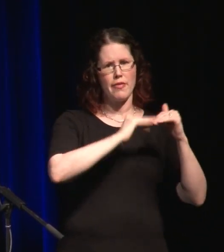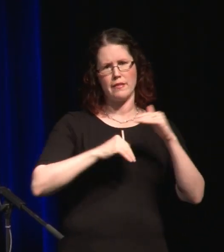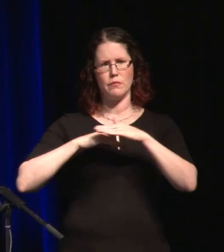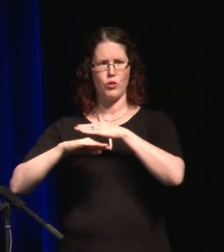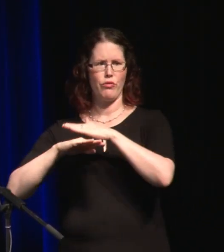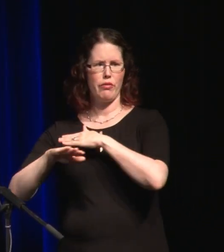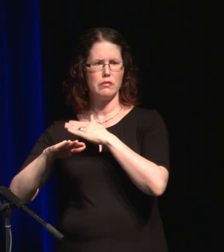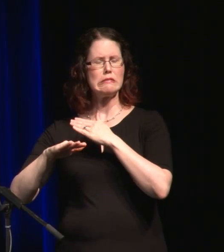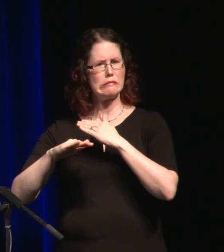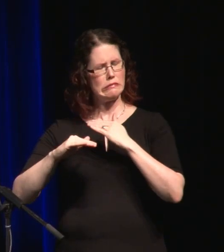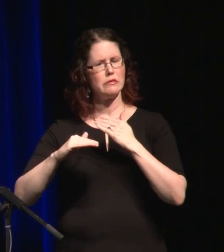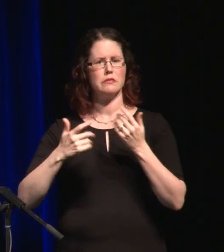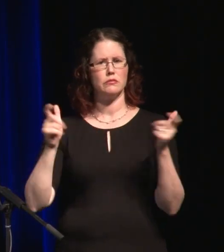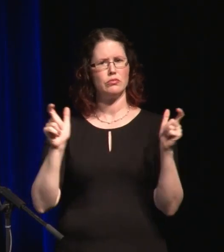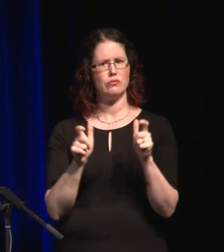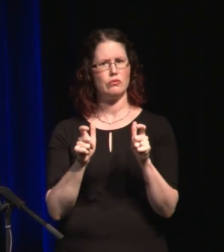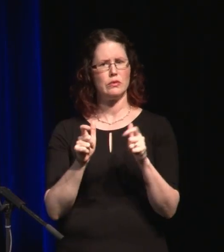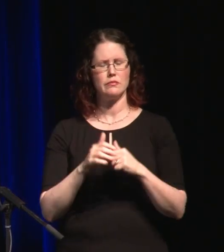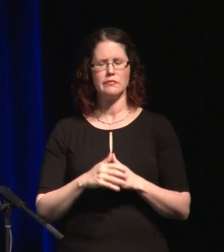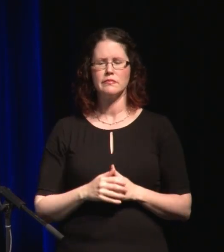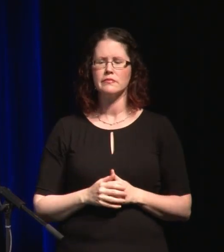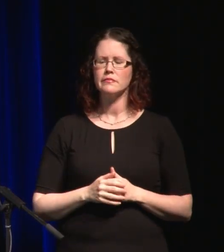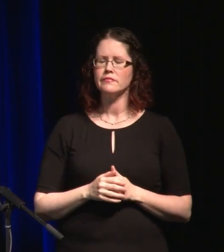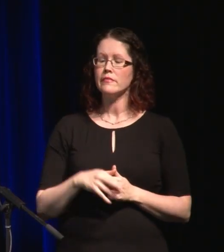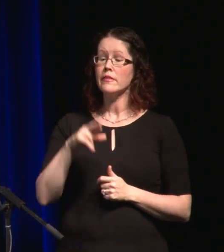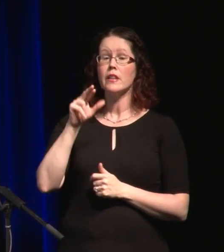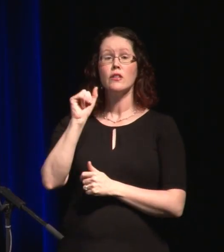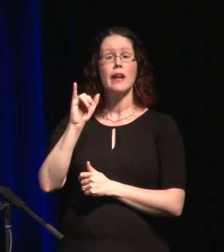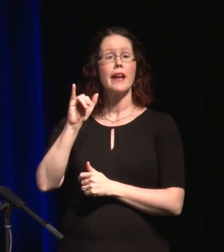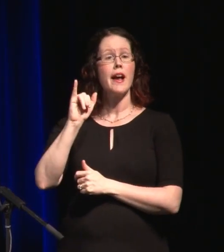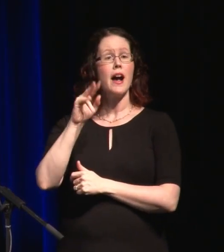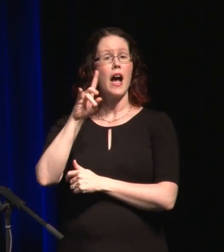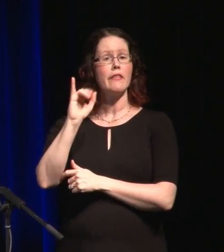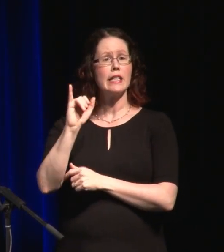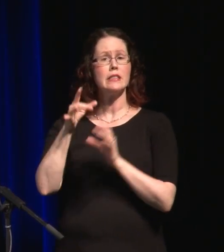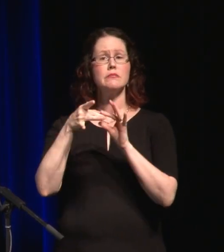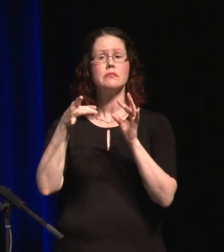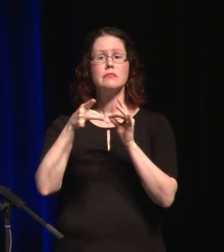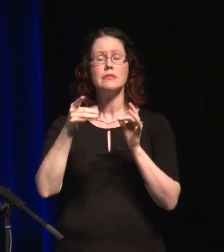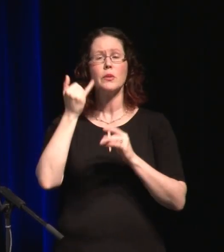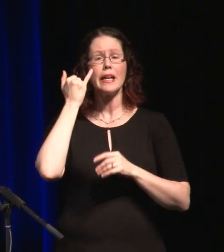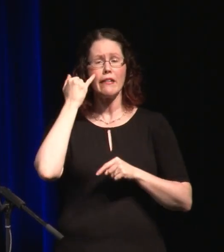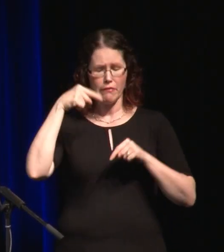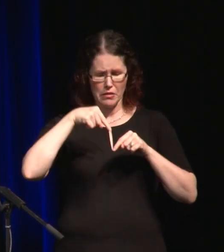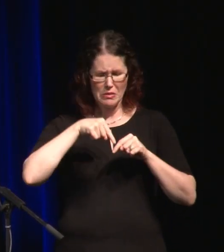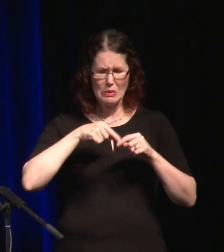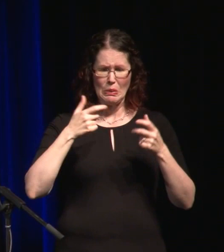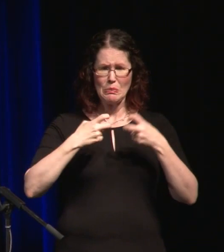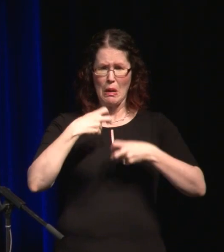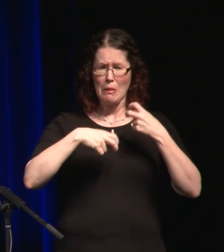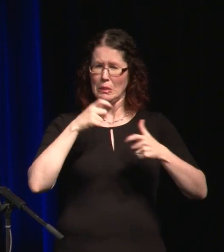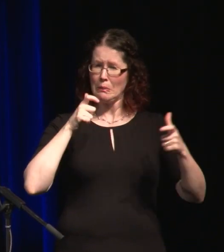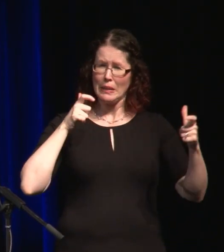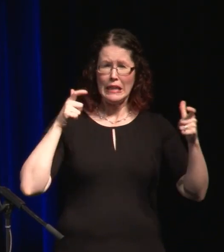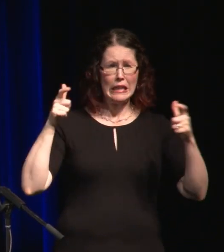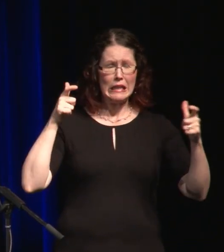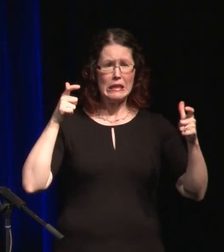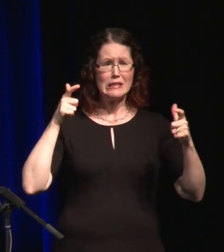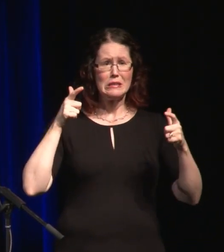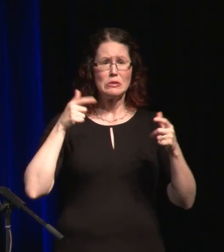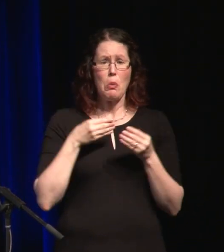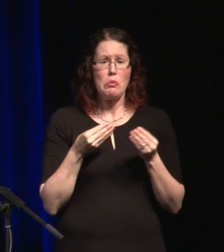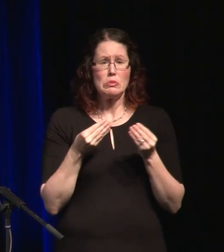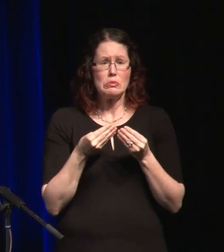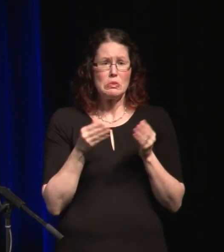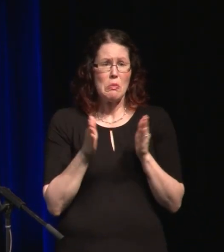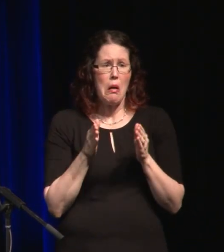to say that when facing a 10-foot chasm, 2 5-foot steps won't do. Nova Scotians had